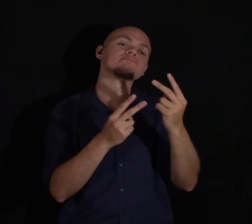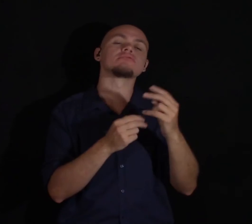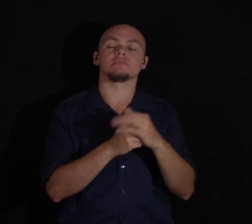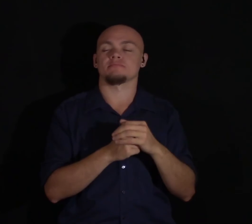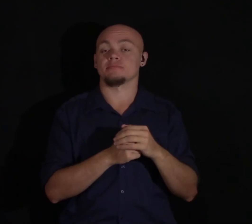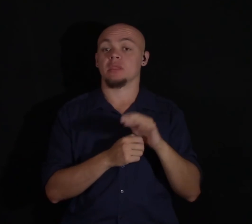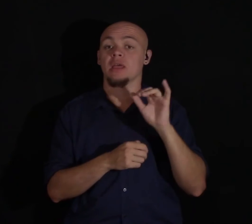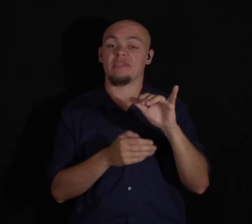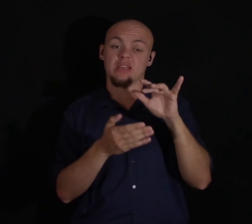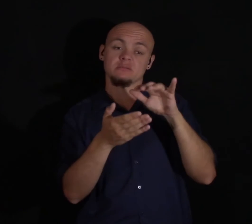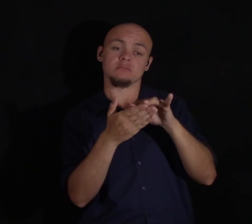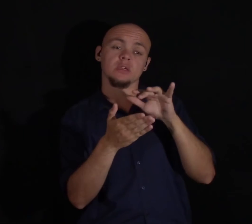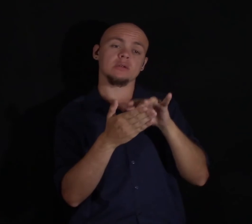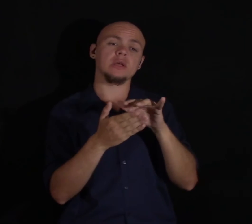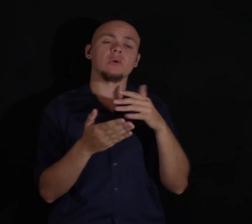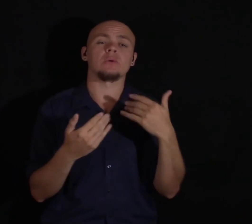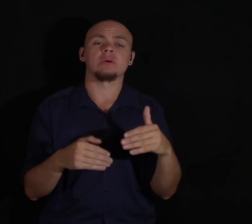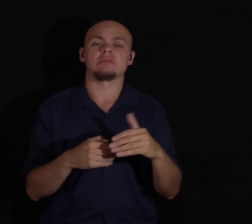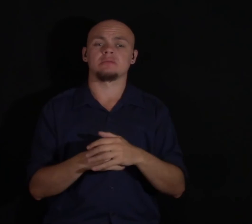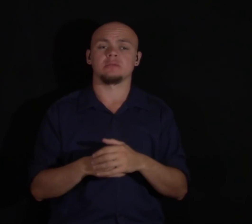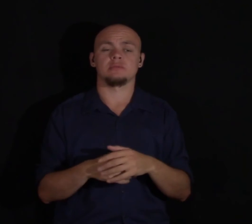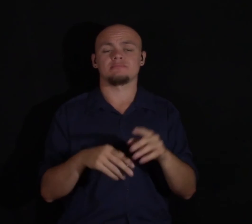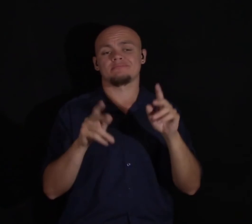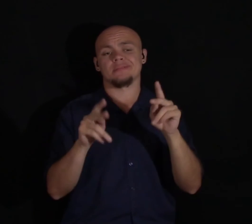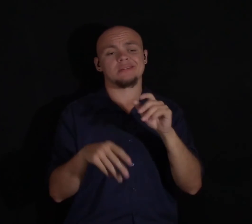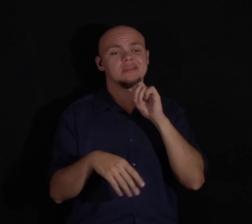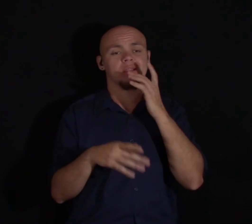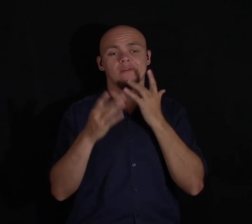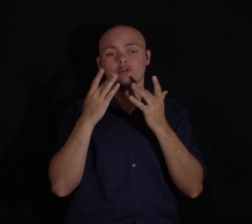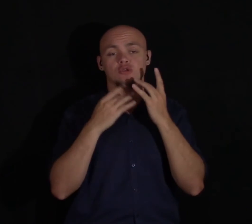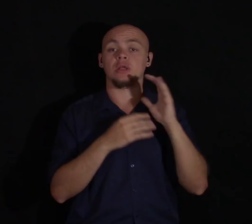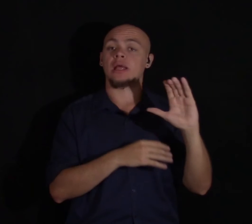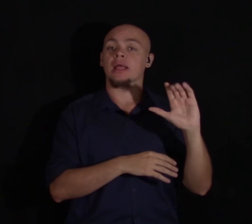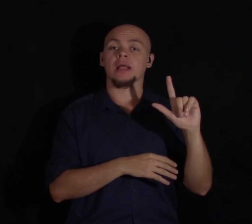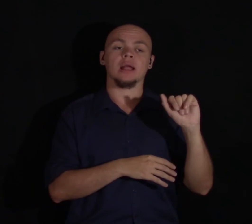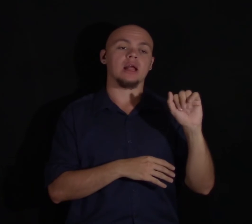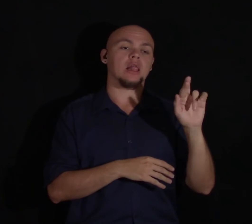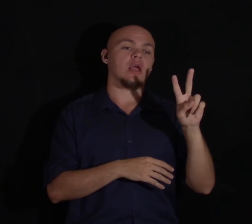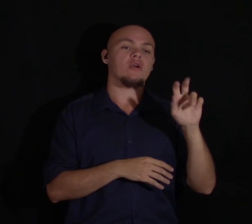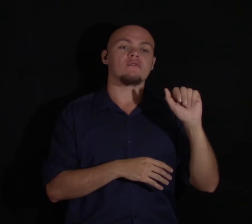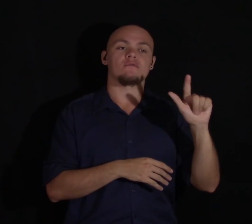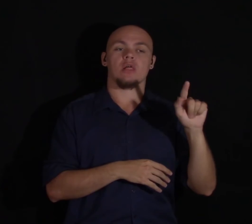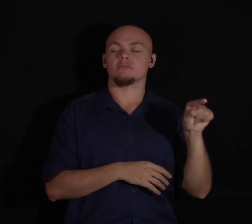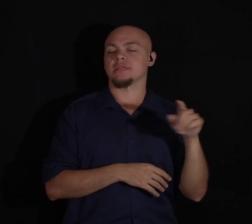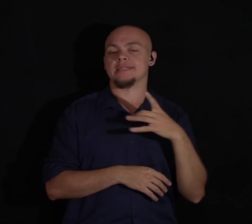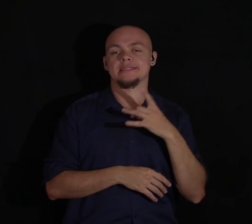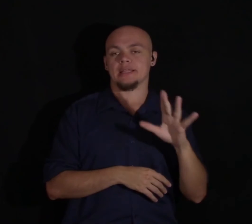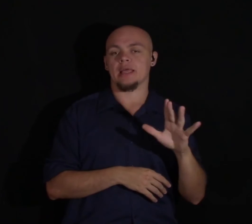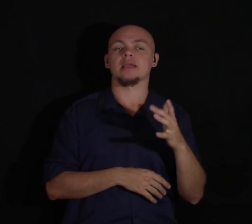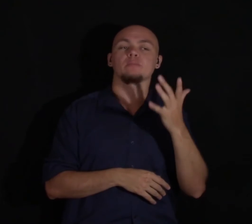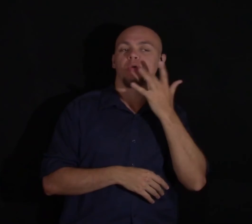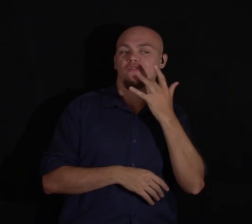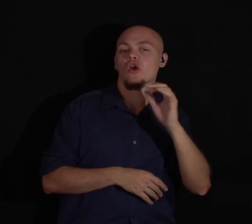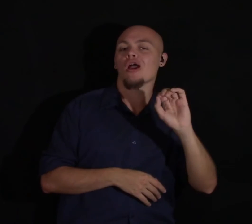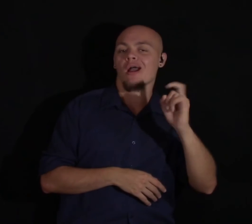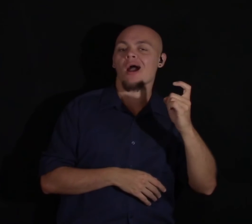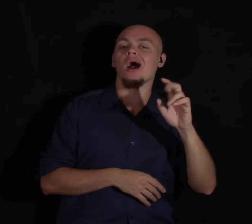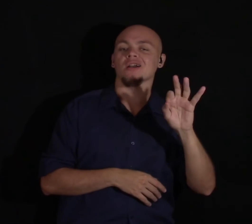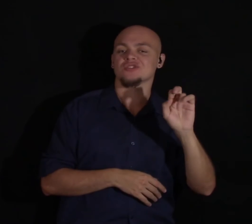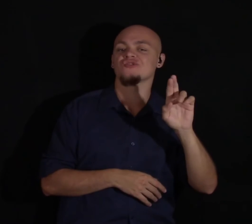interested the most unfortunate being. Clerval did not like it so well as Oxford, for the antiquity of the latter city was more pleasing